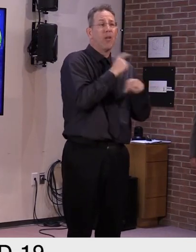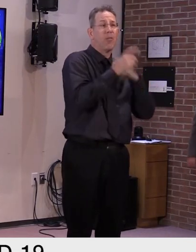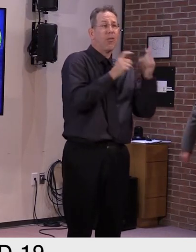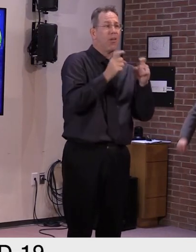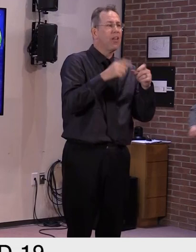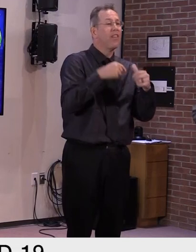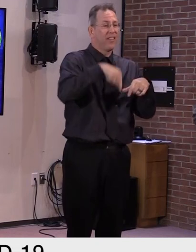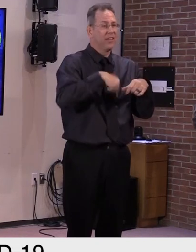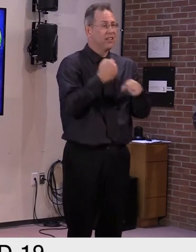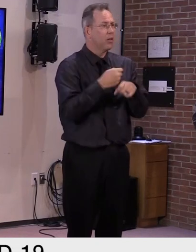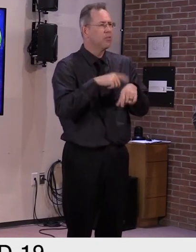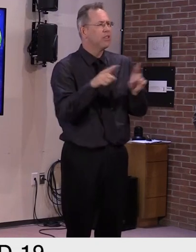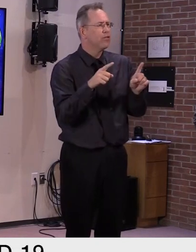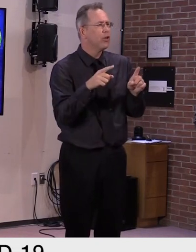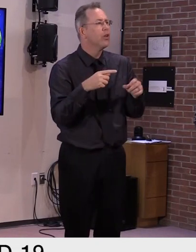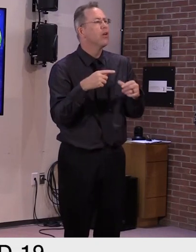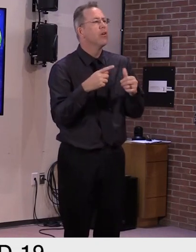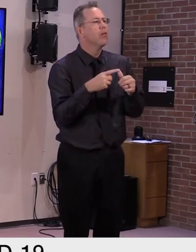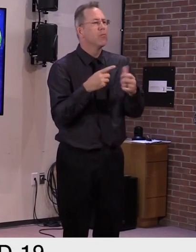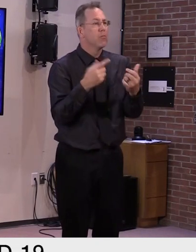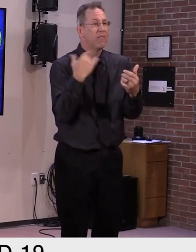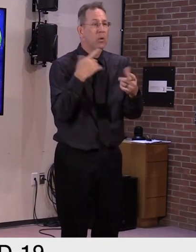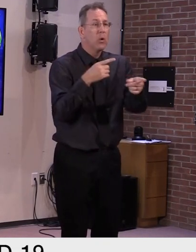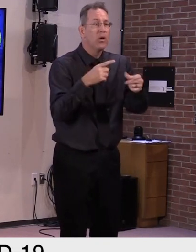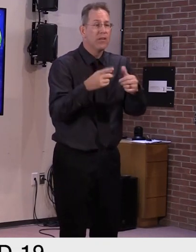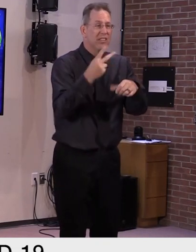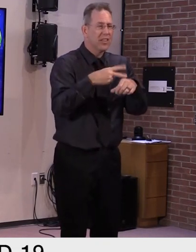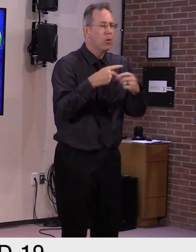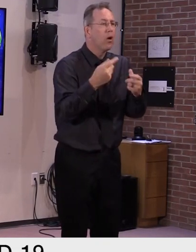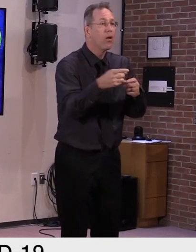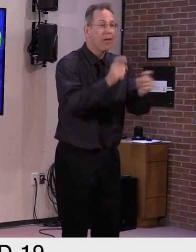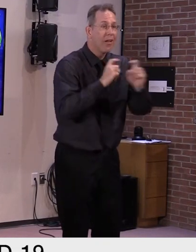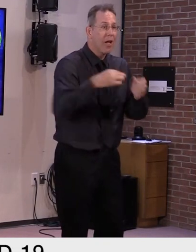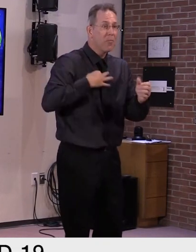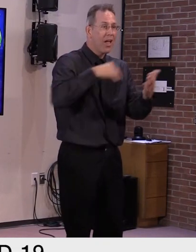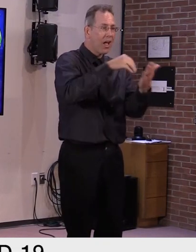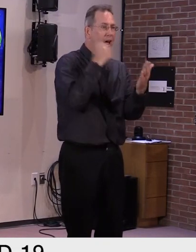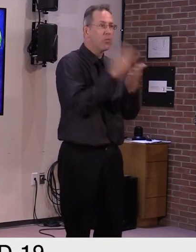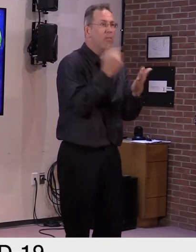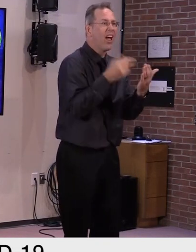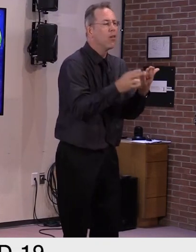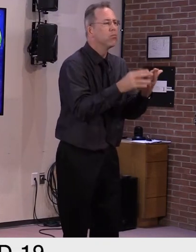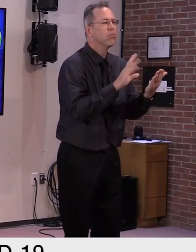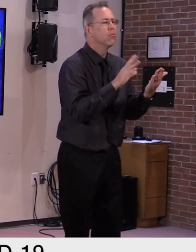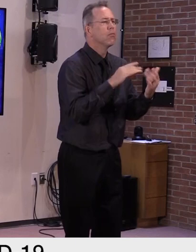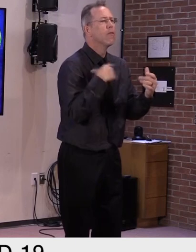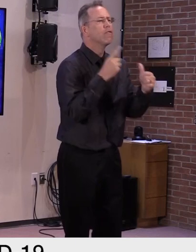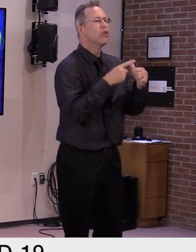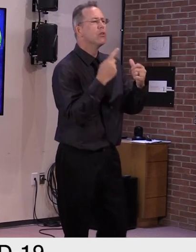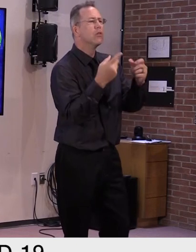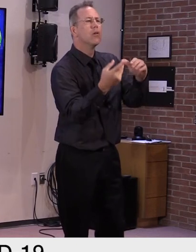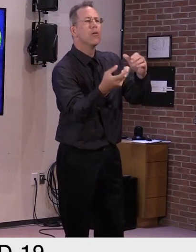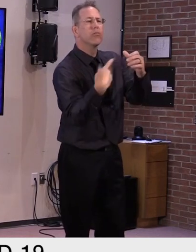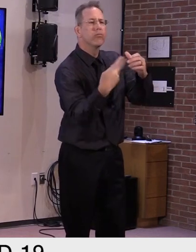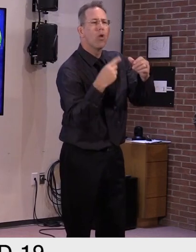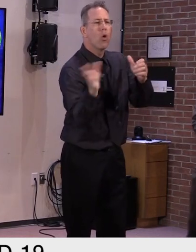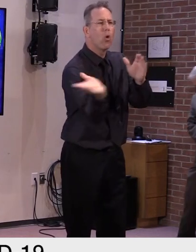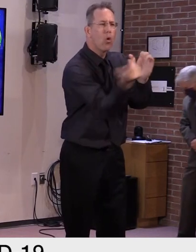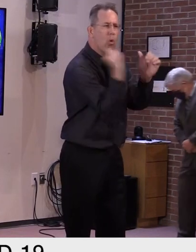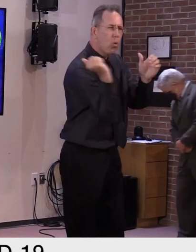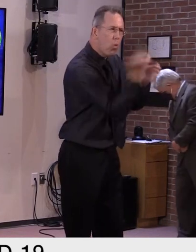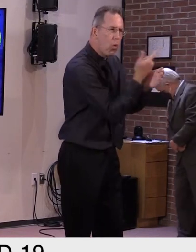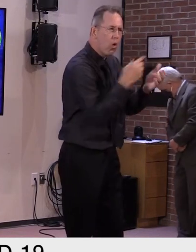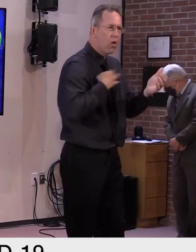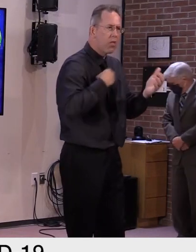open for a two-week period. In this way, we will give people an opportunity to apply, we will aggregate the